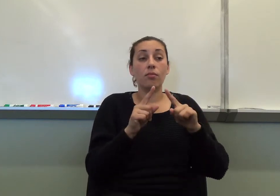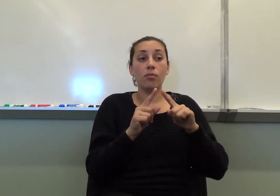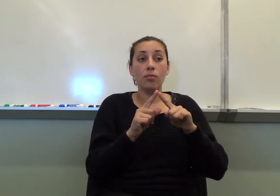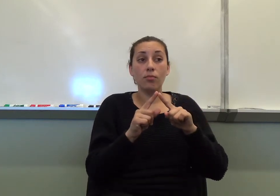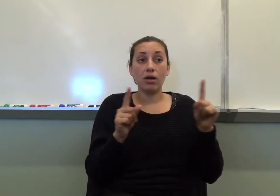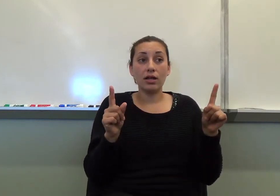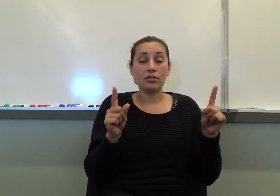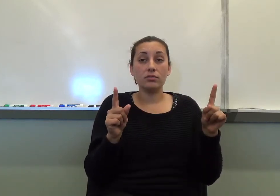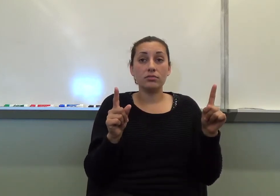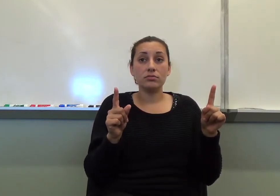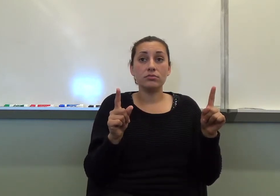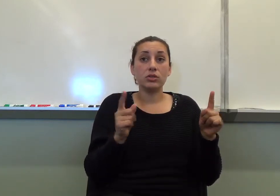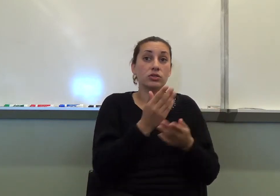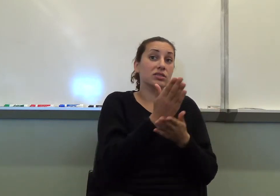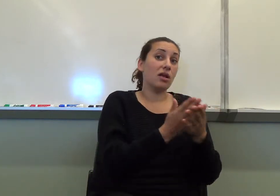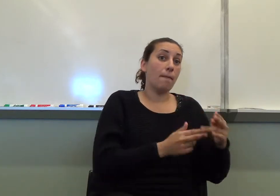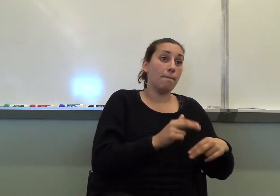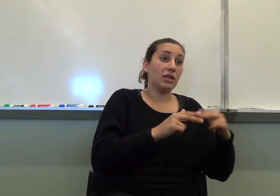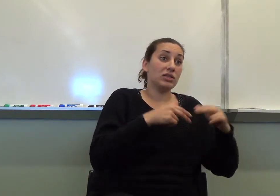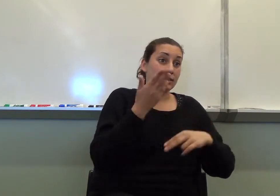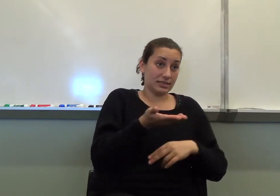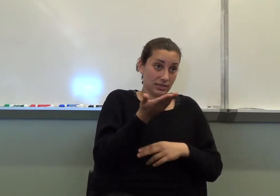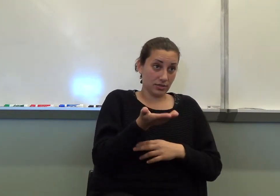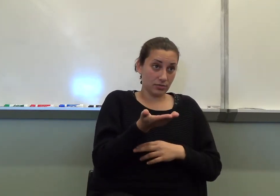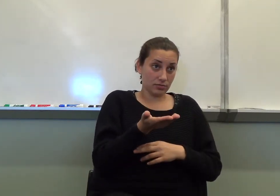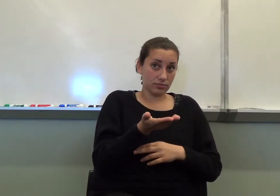built some buildings on this campus, and they have not been built so well.